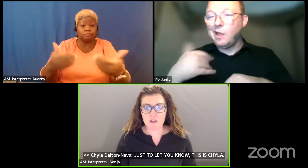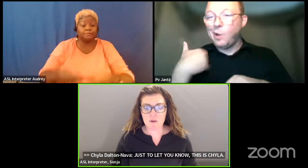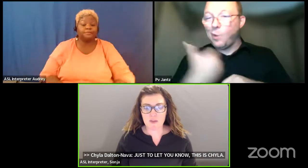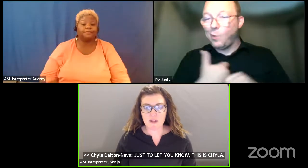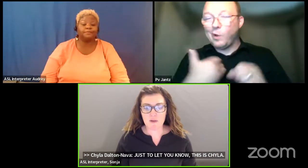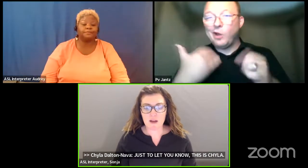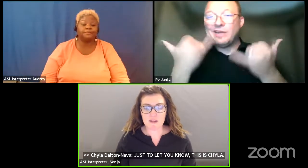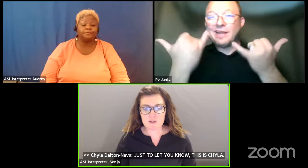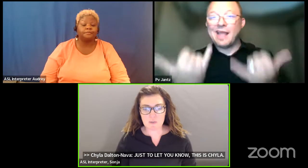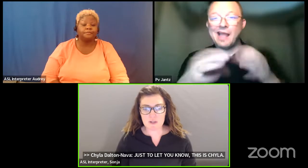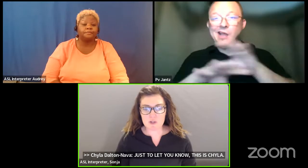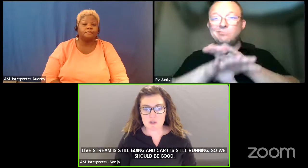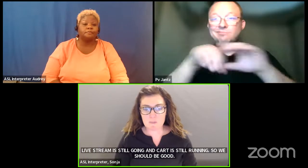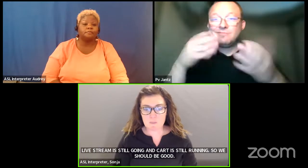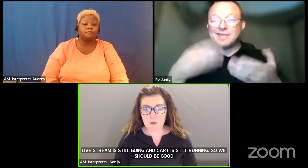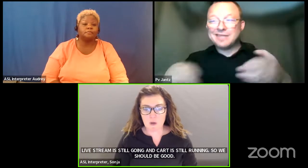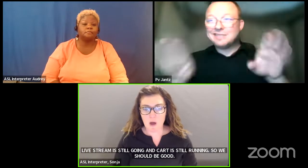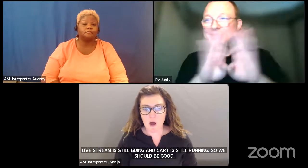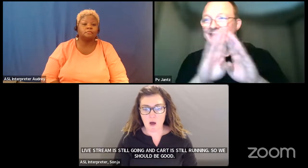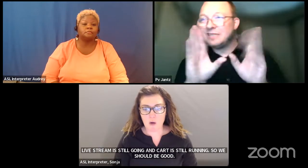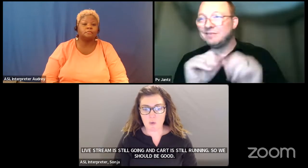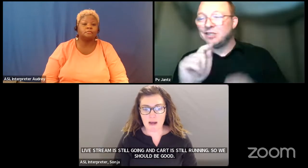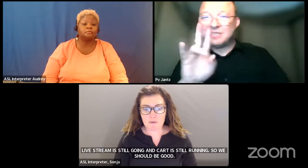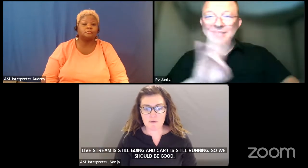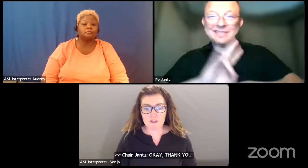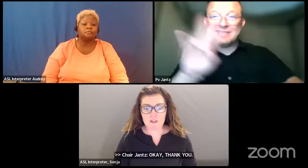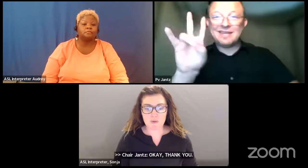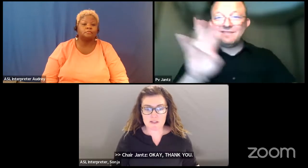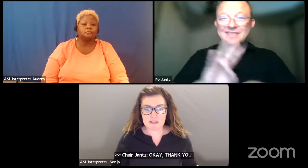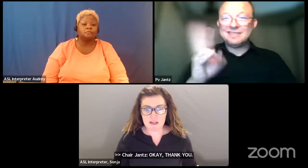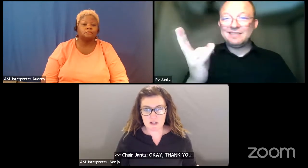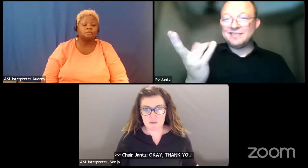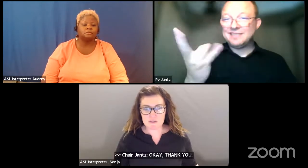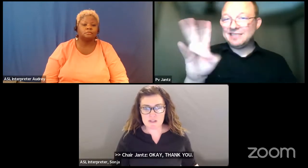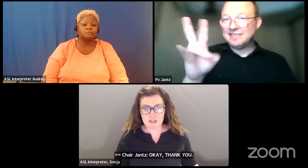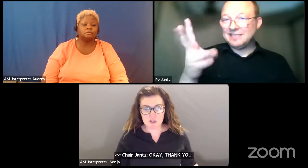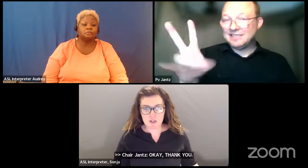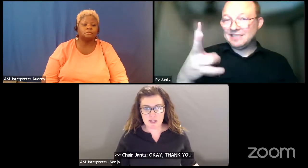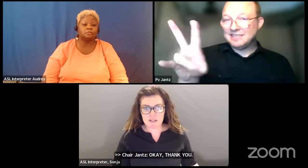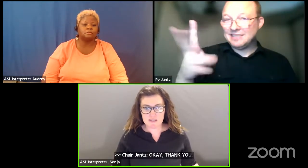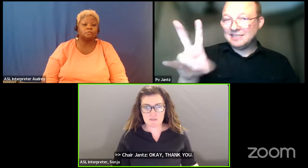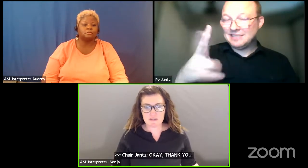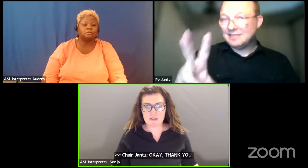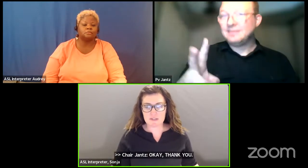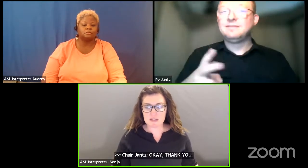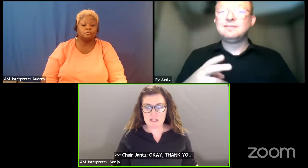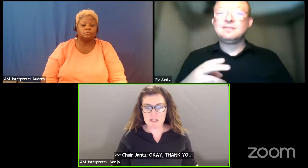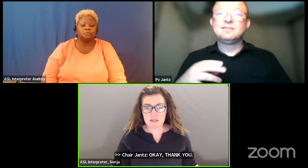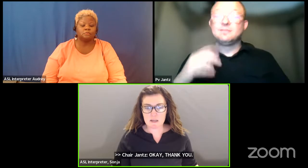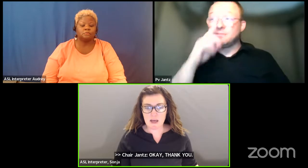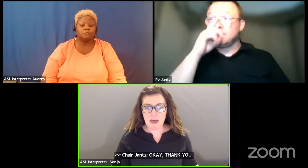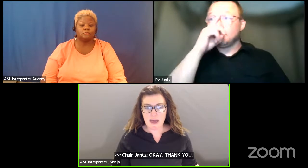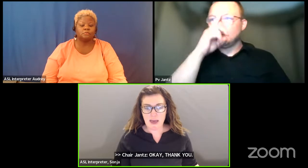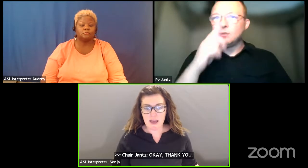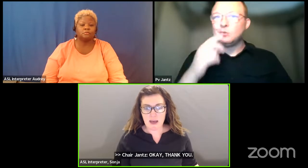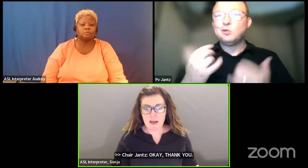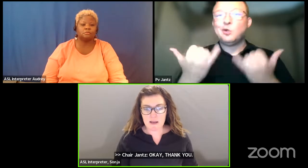Okay, thank you. Thank you, Kyla, so much. We're now finished with executive session at